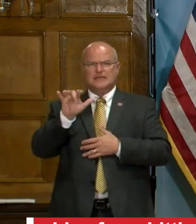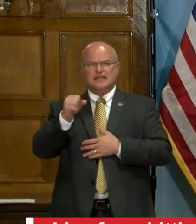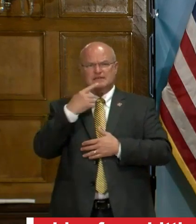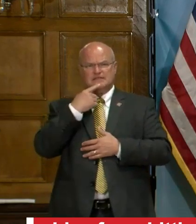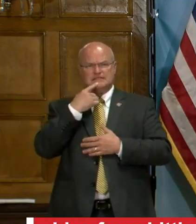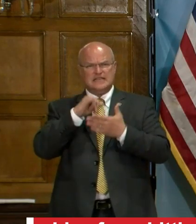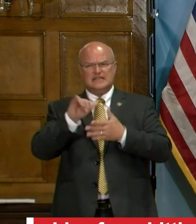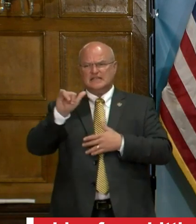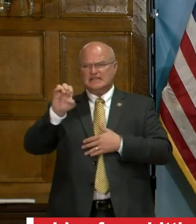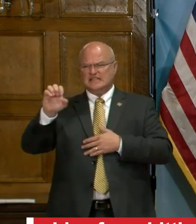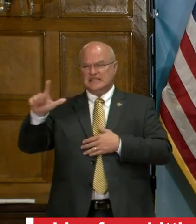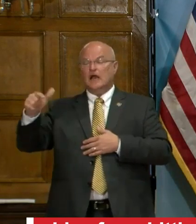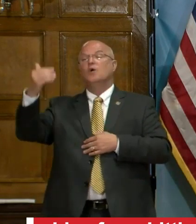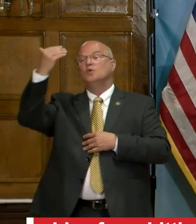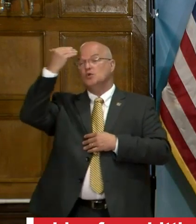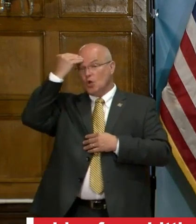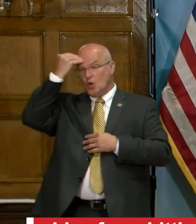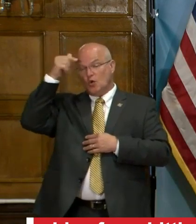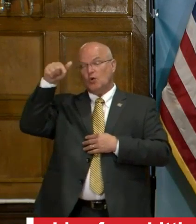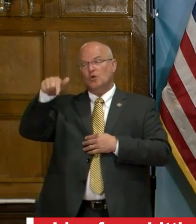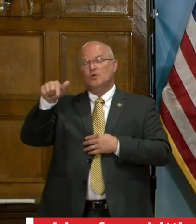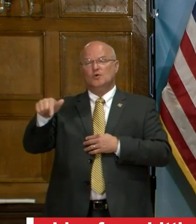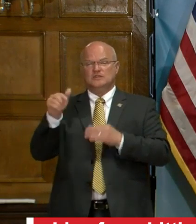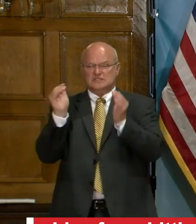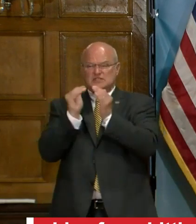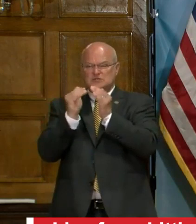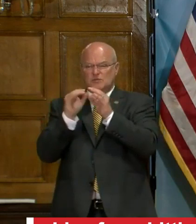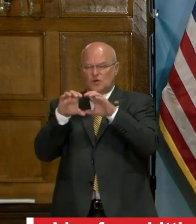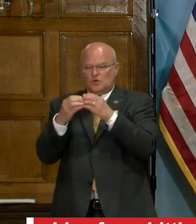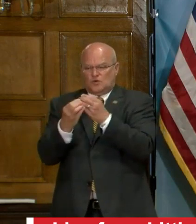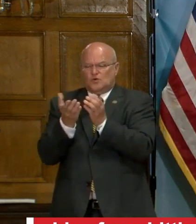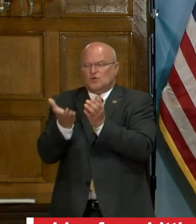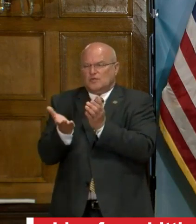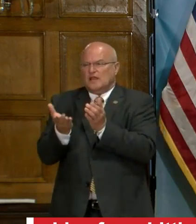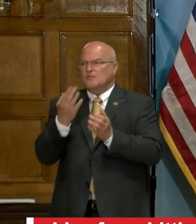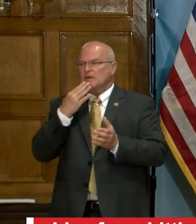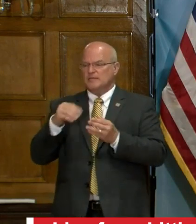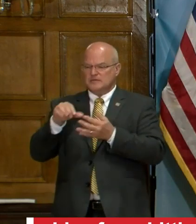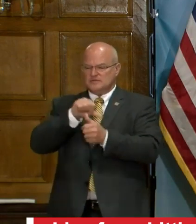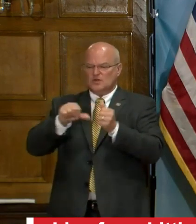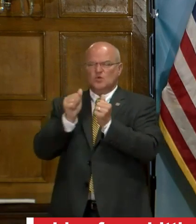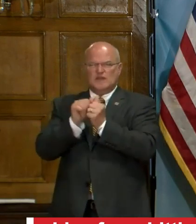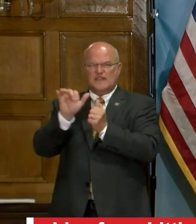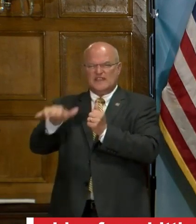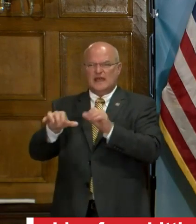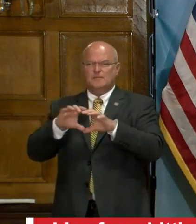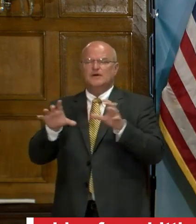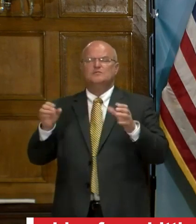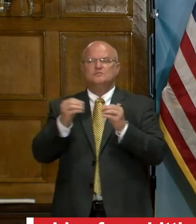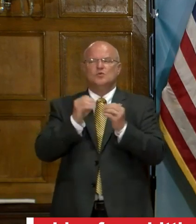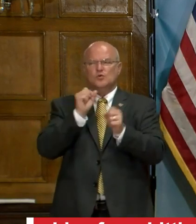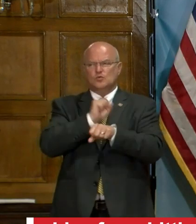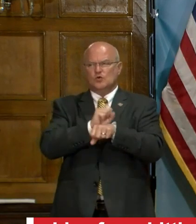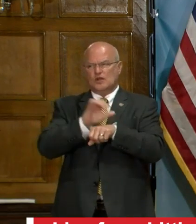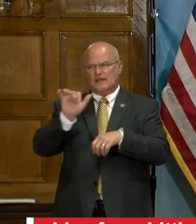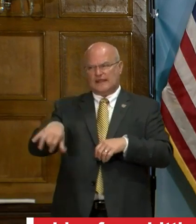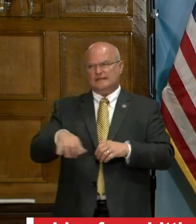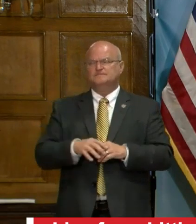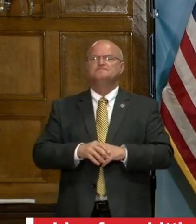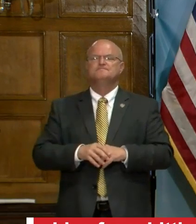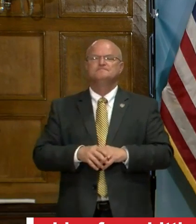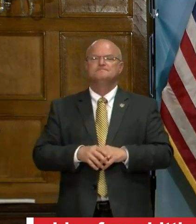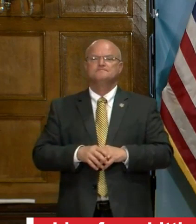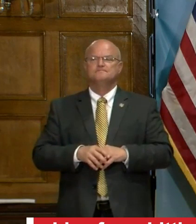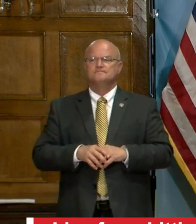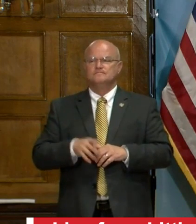pointed out in Yell County, we know that there was a small cluster there. It could be associated with that, but we've got to do more work on that.